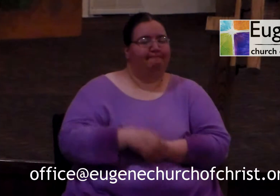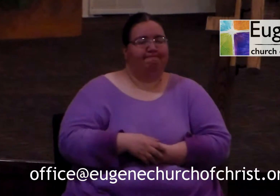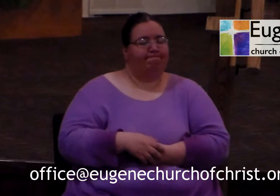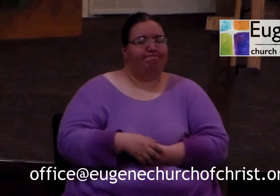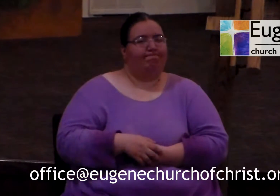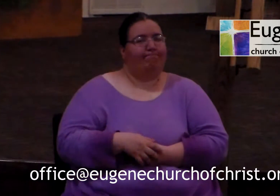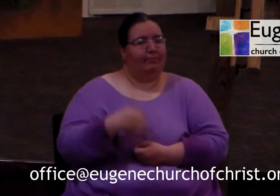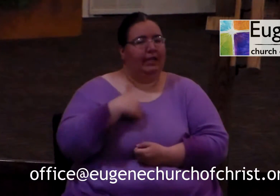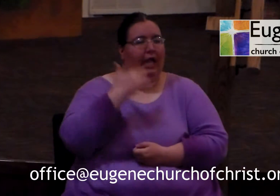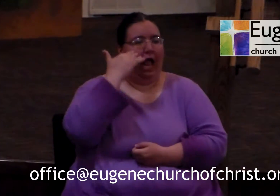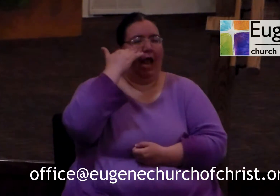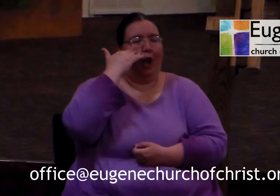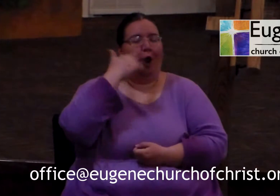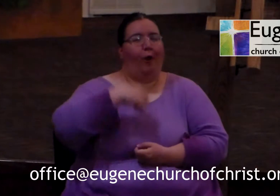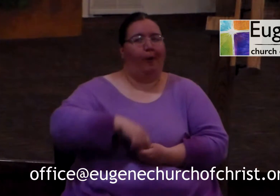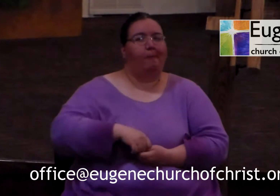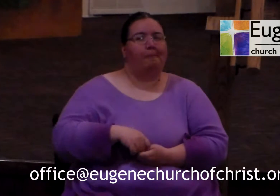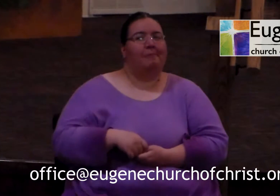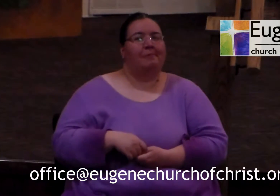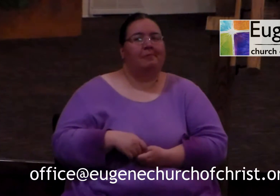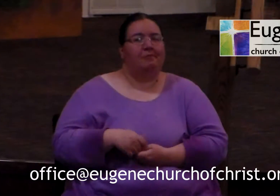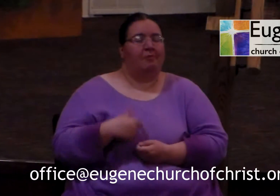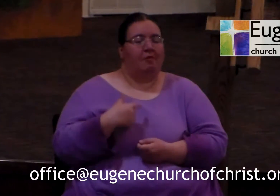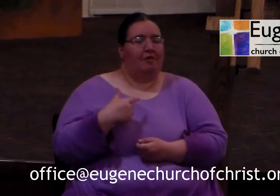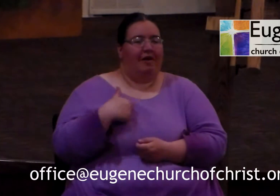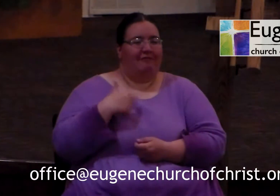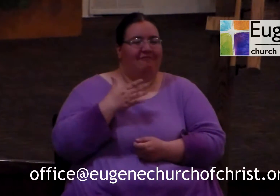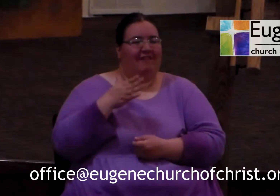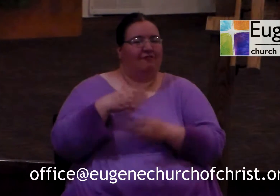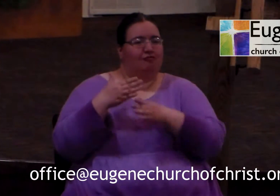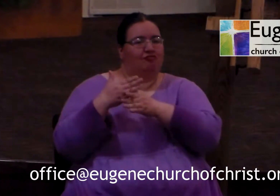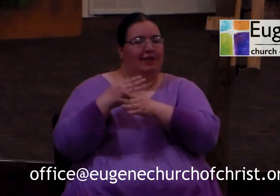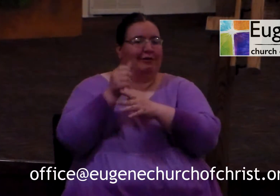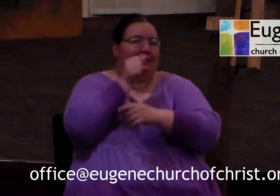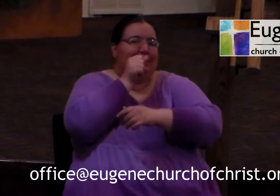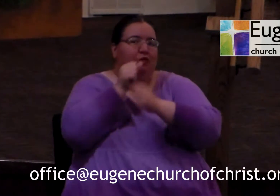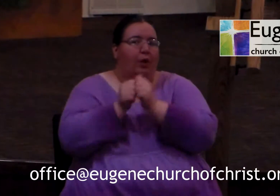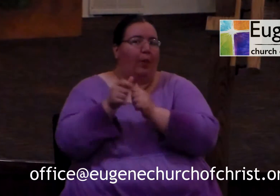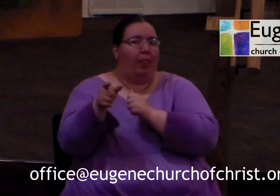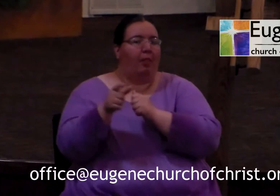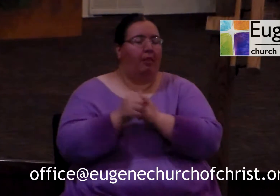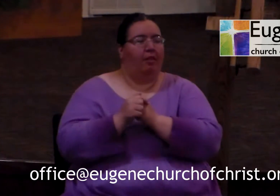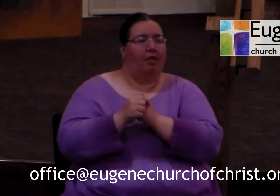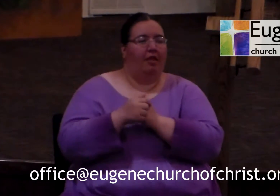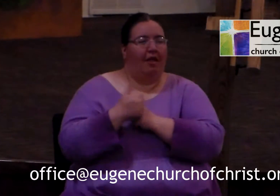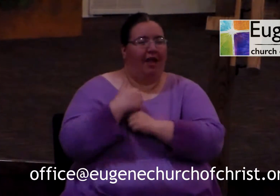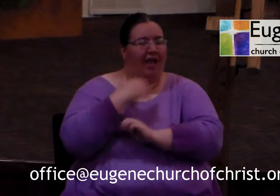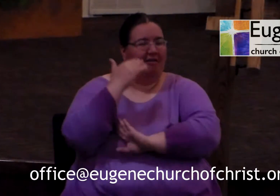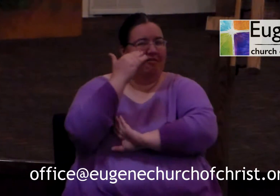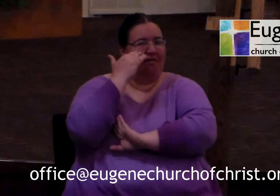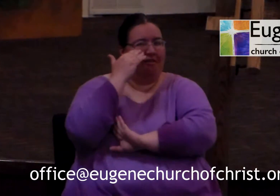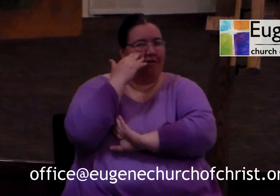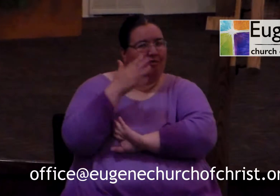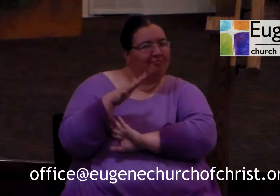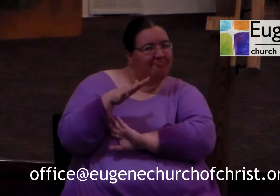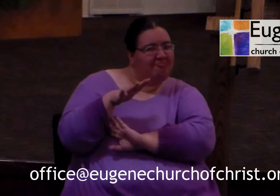the one I would never really share a secret with, that I didn't want to get out. It's the one that I just knew there was something not quite right about that